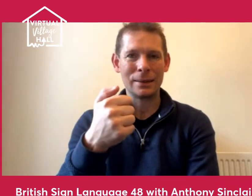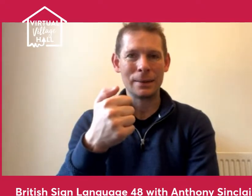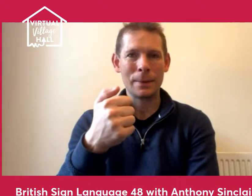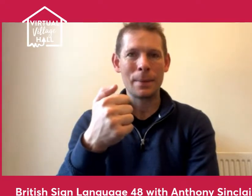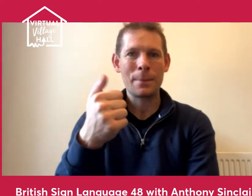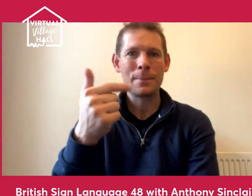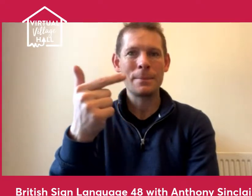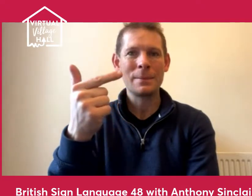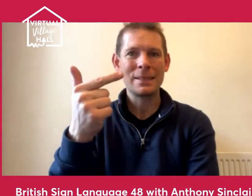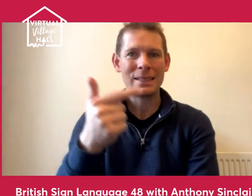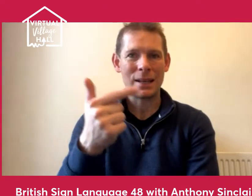16,